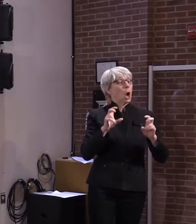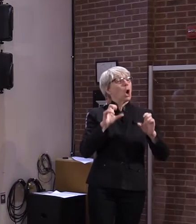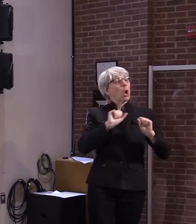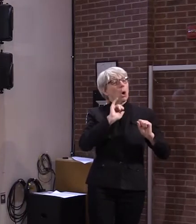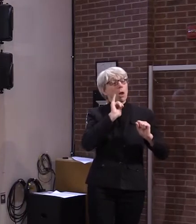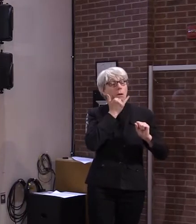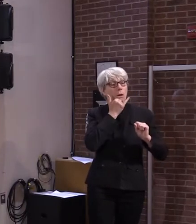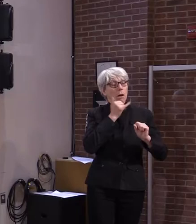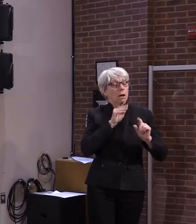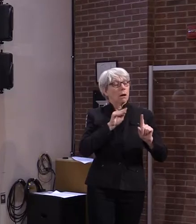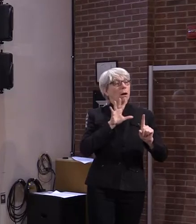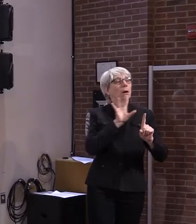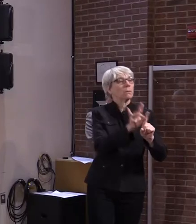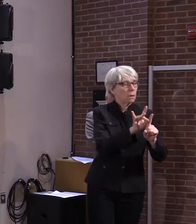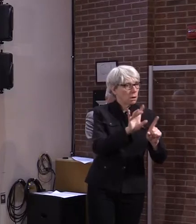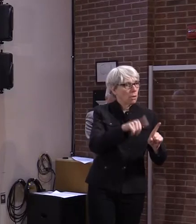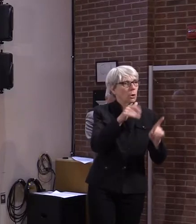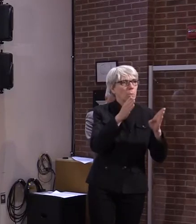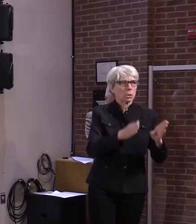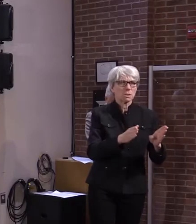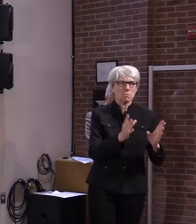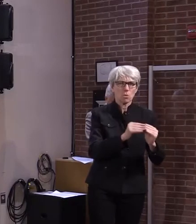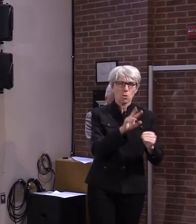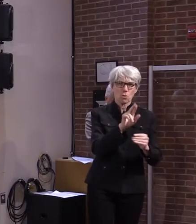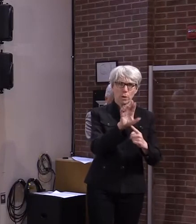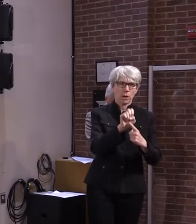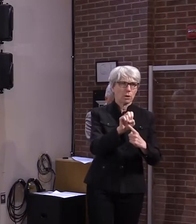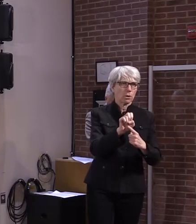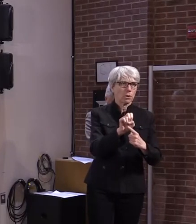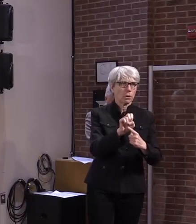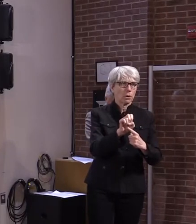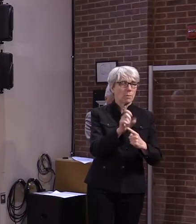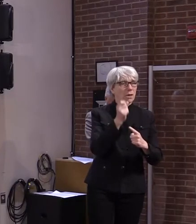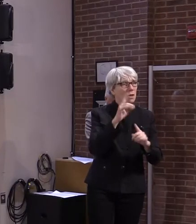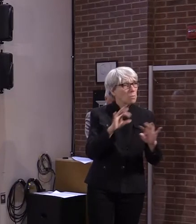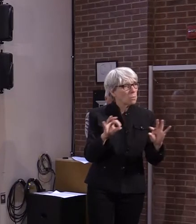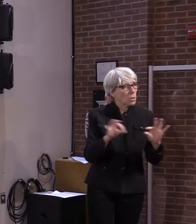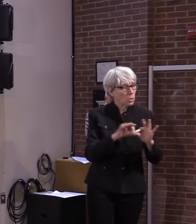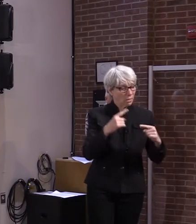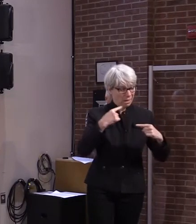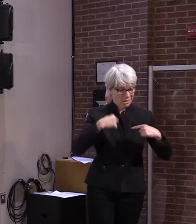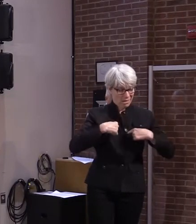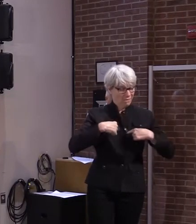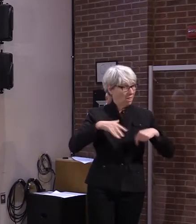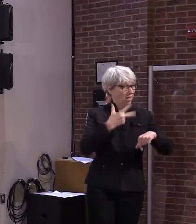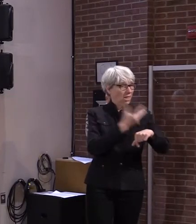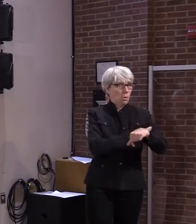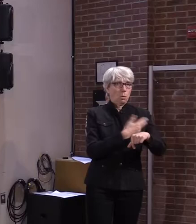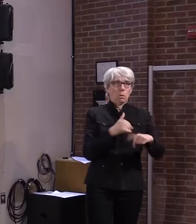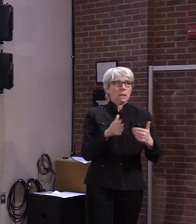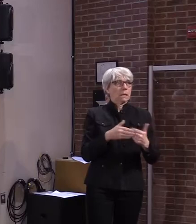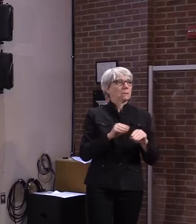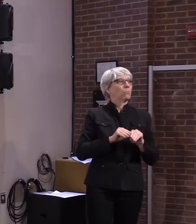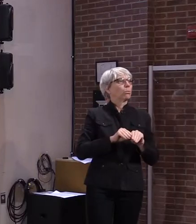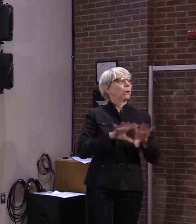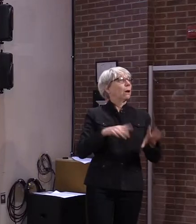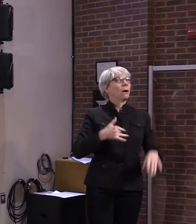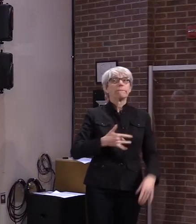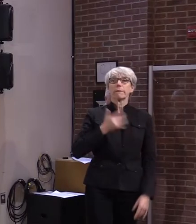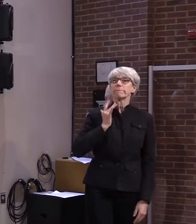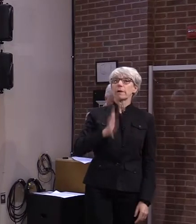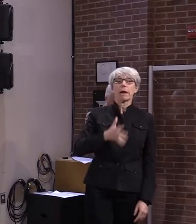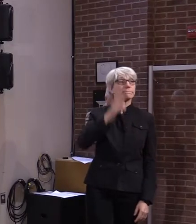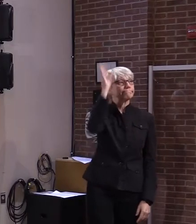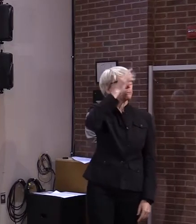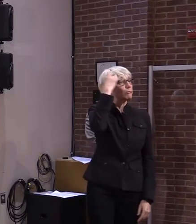means we need to think not only about ourselves' risks, but to those around us, in our homes, in our schools,